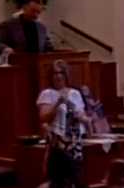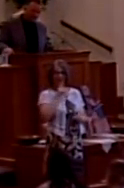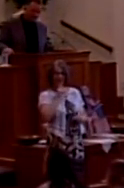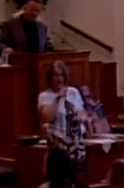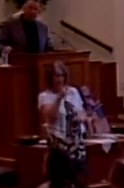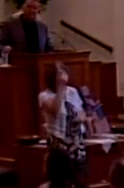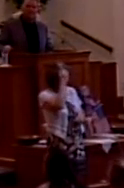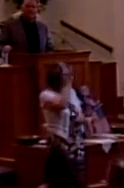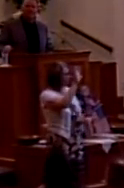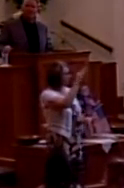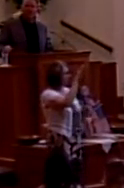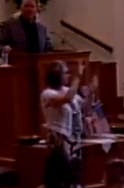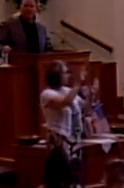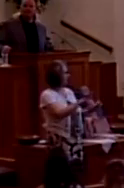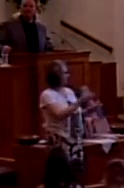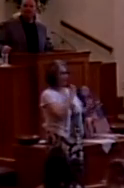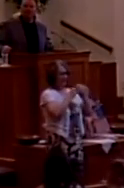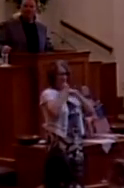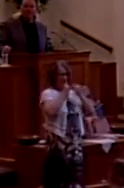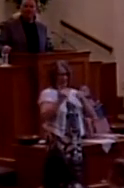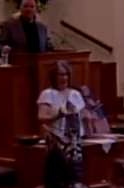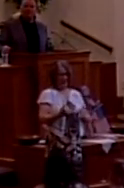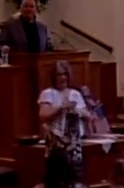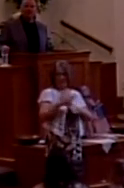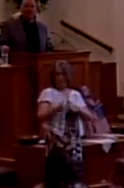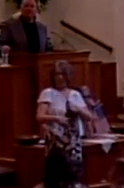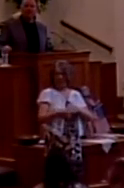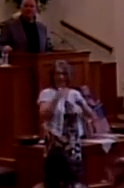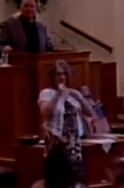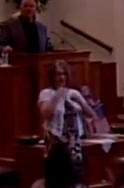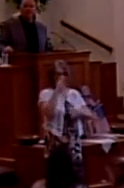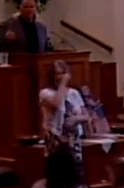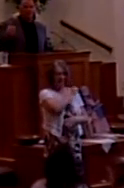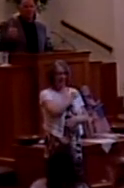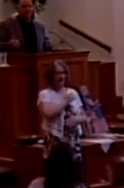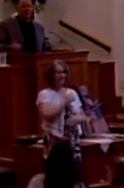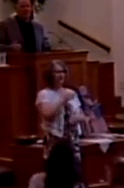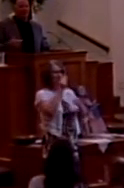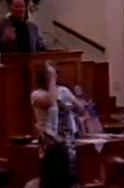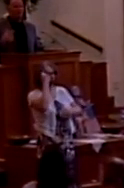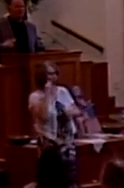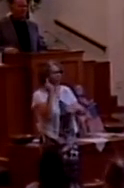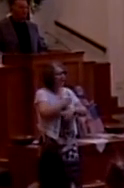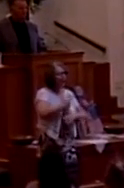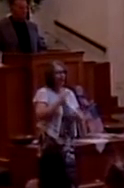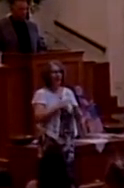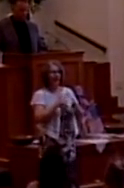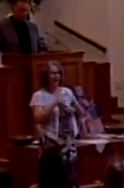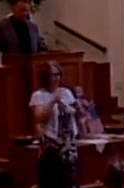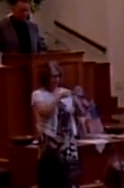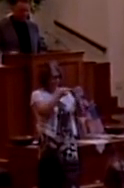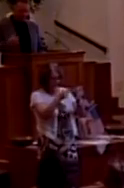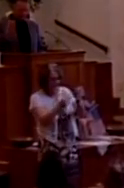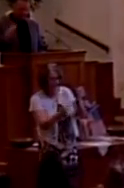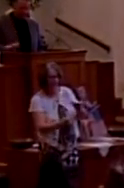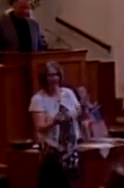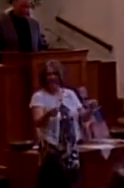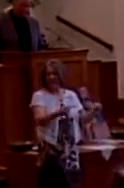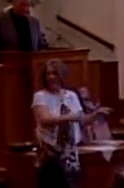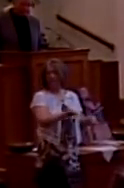have a fifth Sunday dinner today. It is a kind of a weekend of dinners, I guess. We have Memorial Day and all these other things going on. So